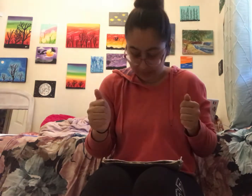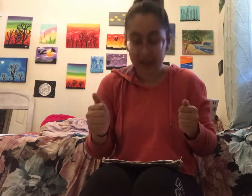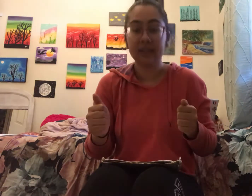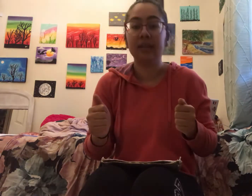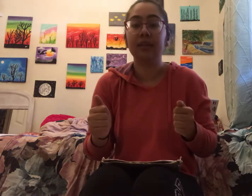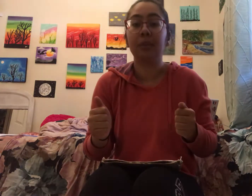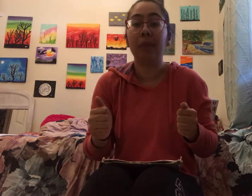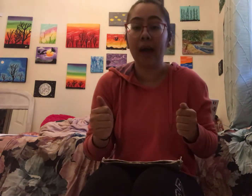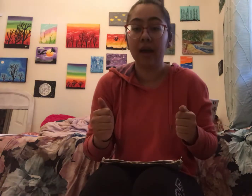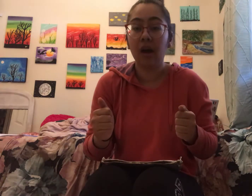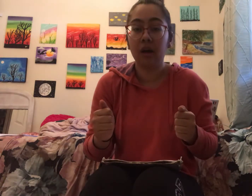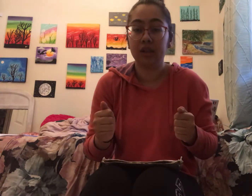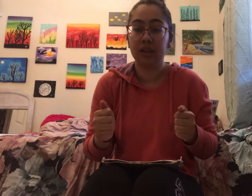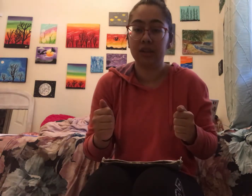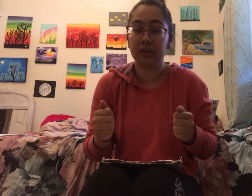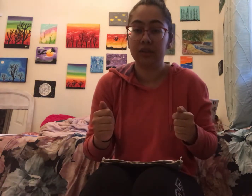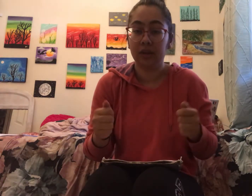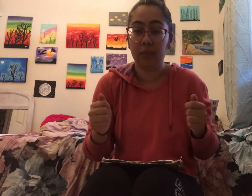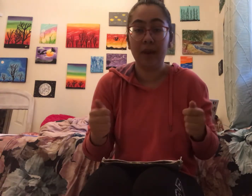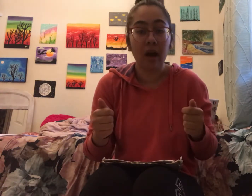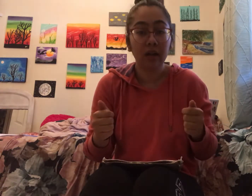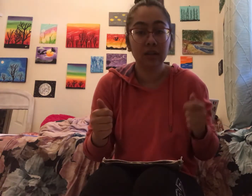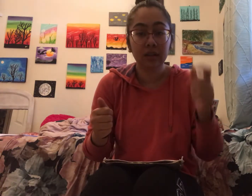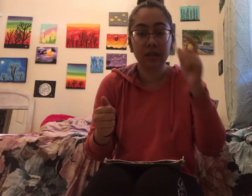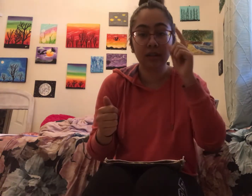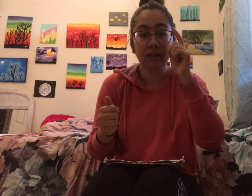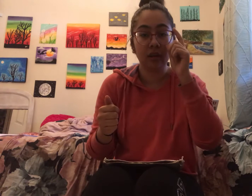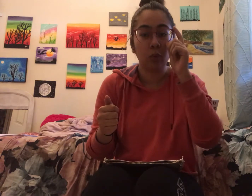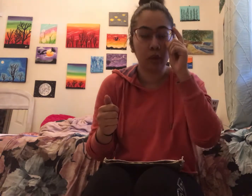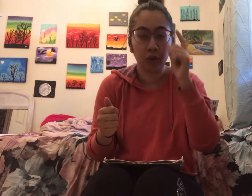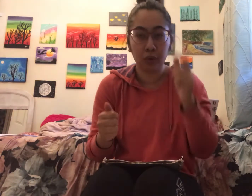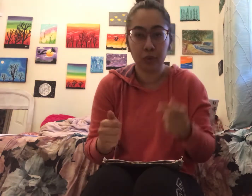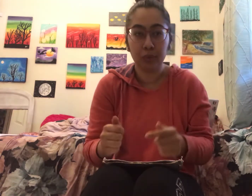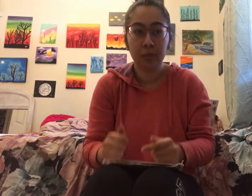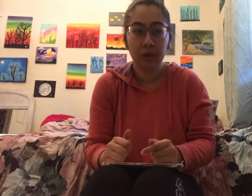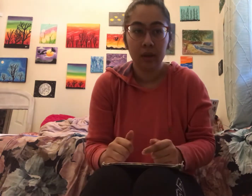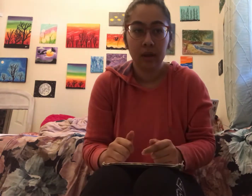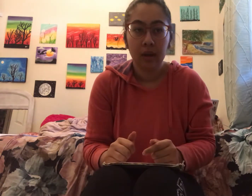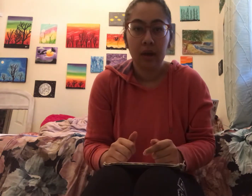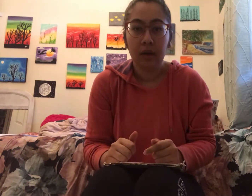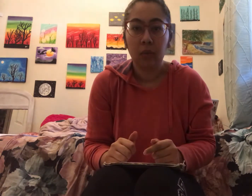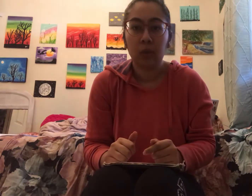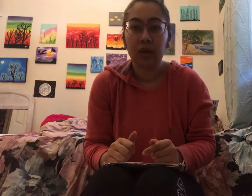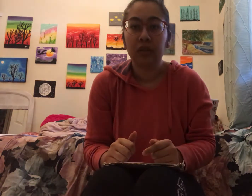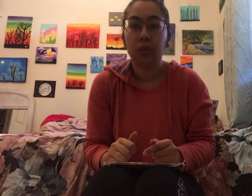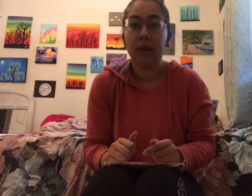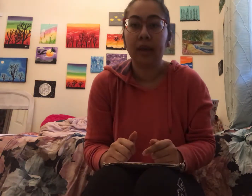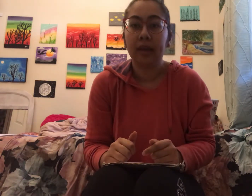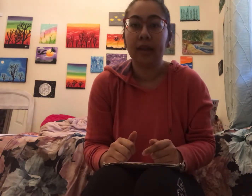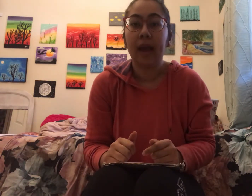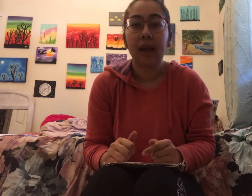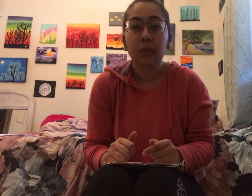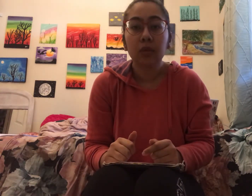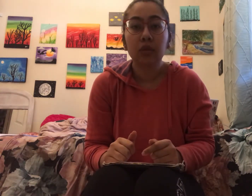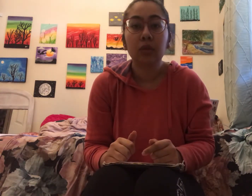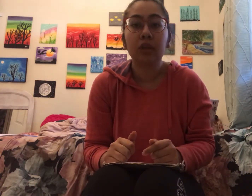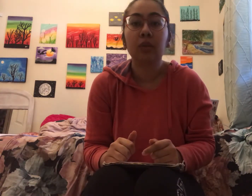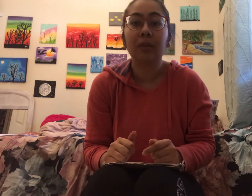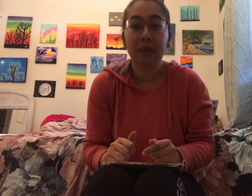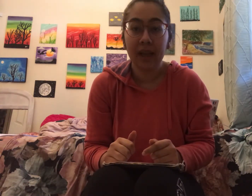Next is a biologist. And a biologist is someone who works with animals or works with